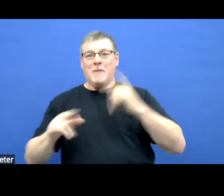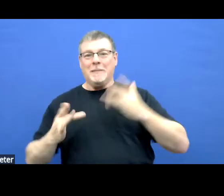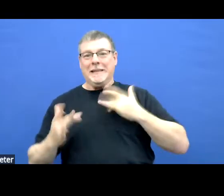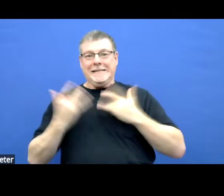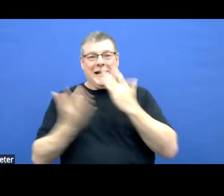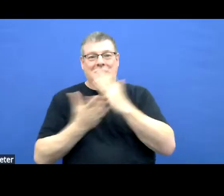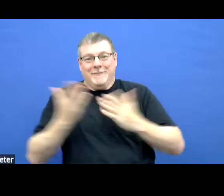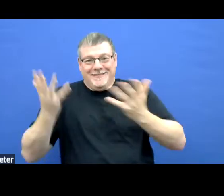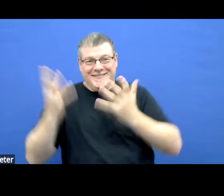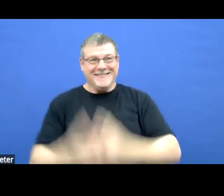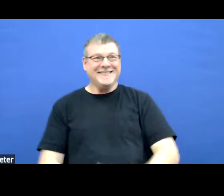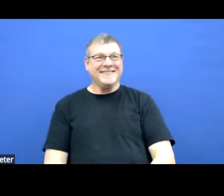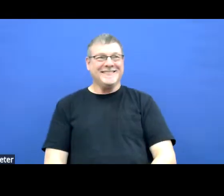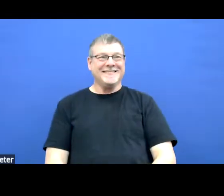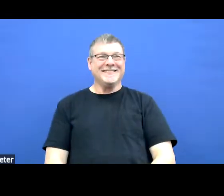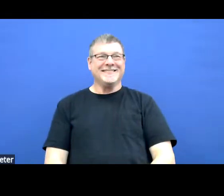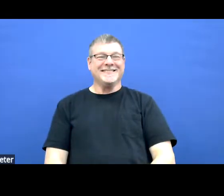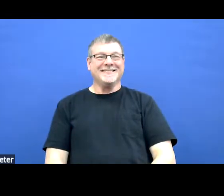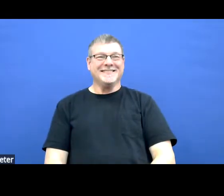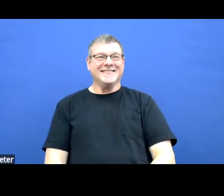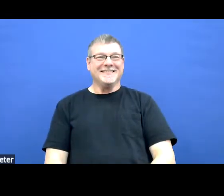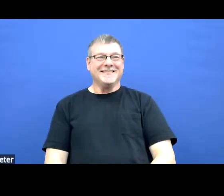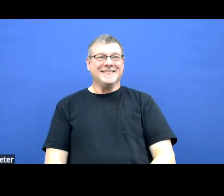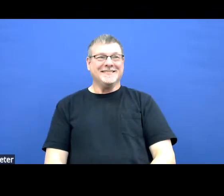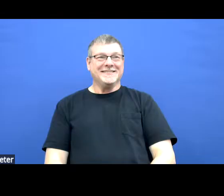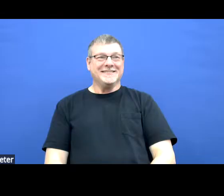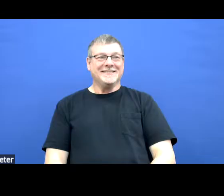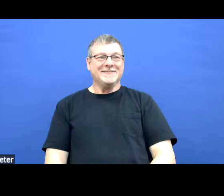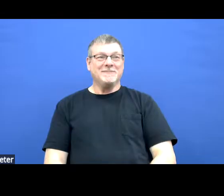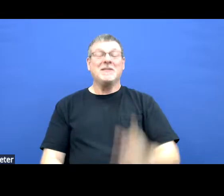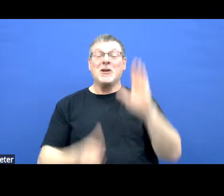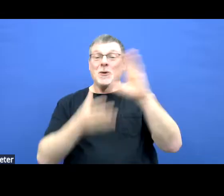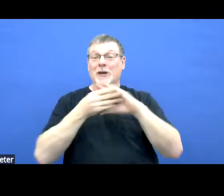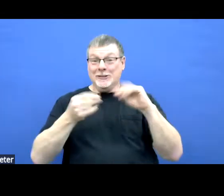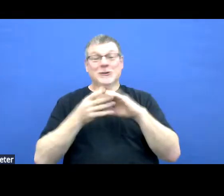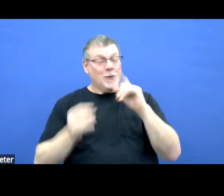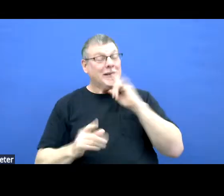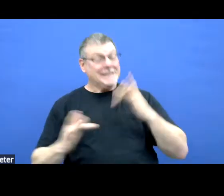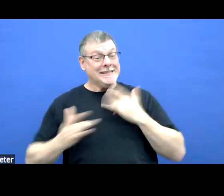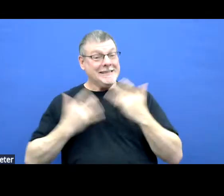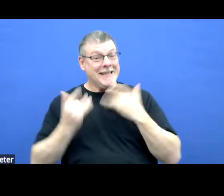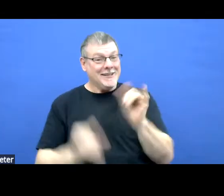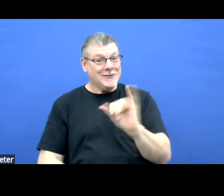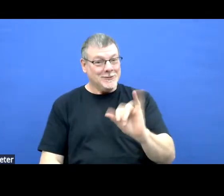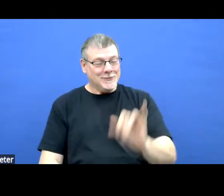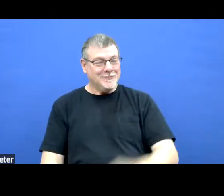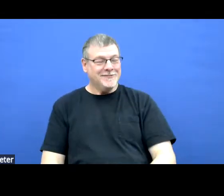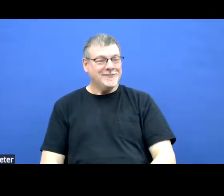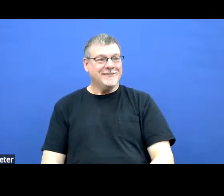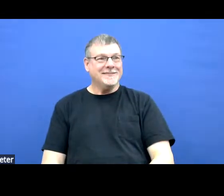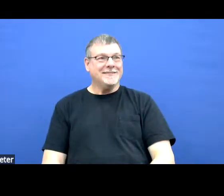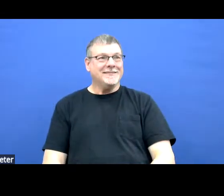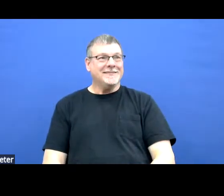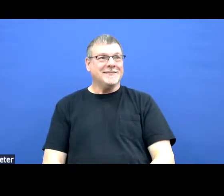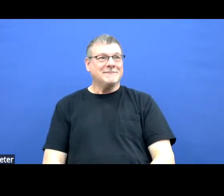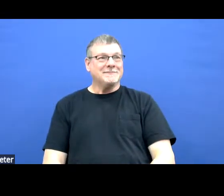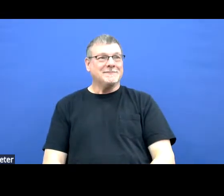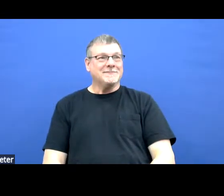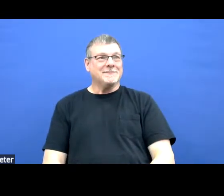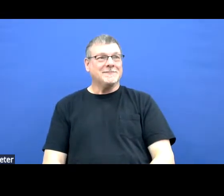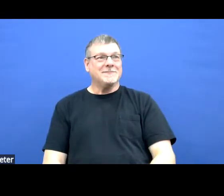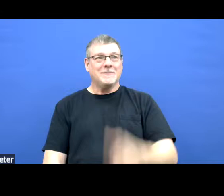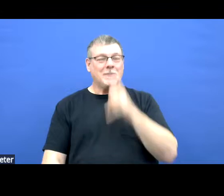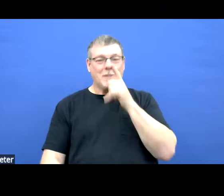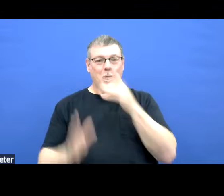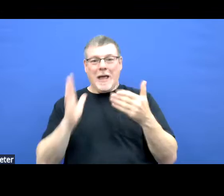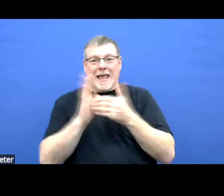That's right. Well, I've been to your store, and that would be exciting too. Get That's those, right. Yeah. Who's